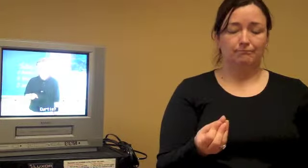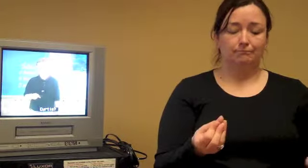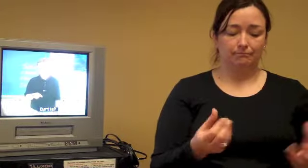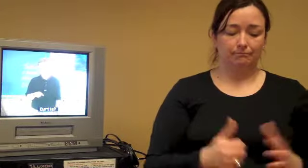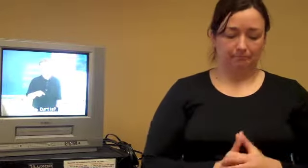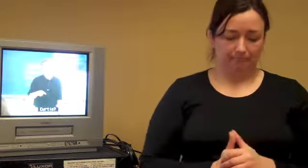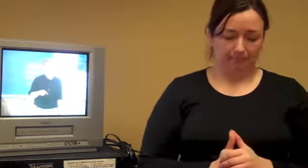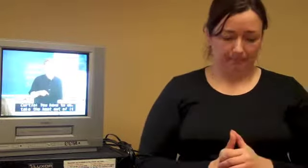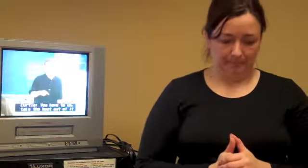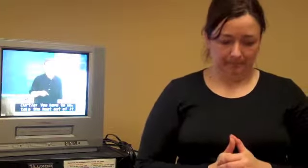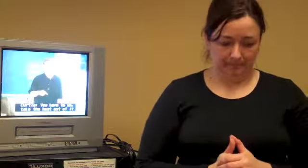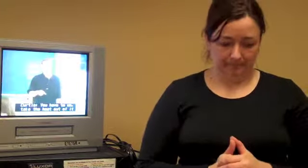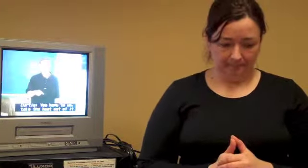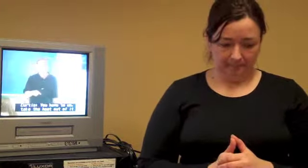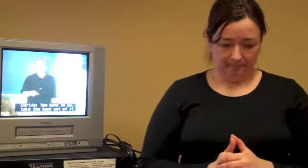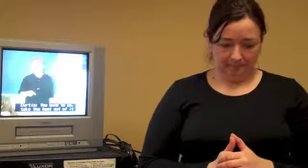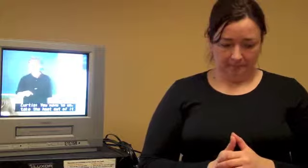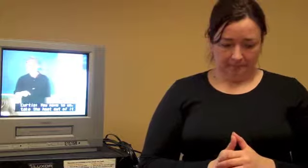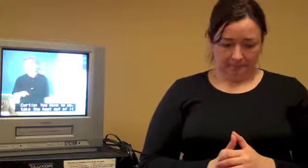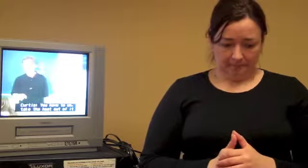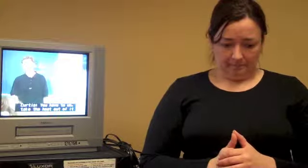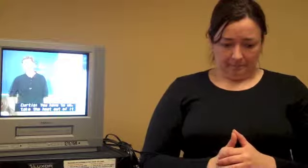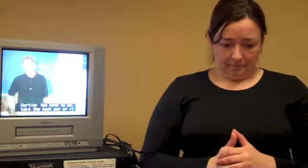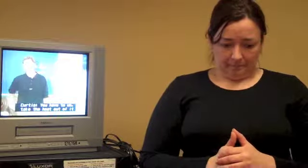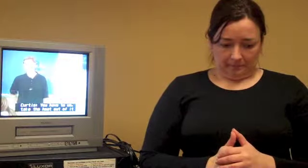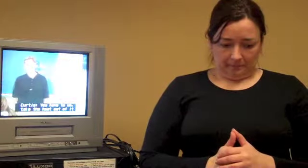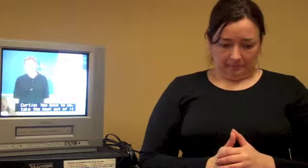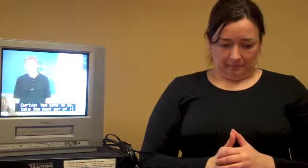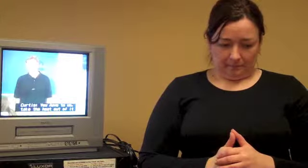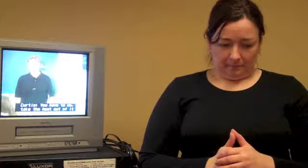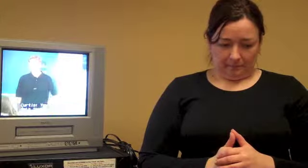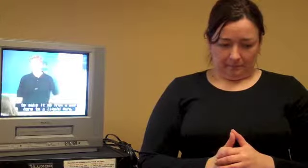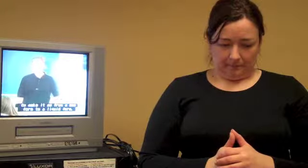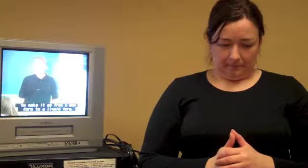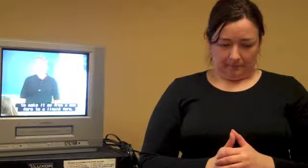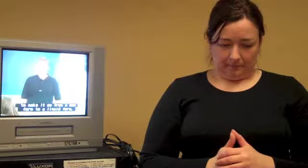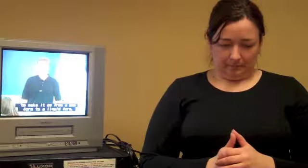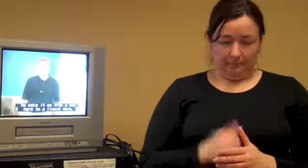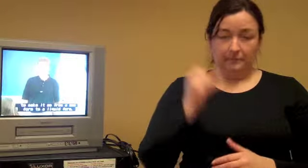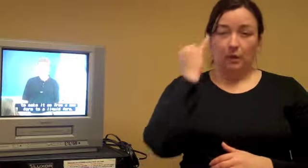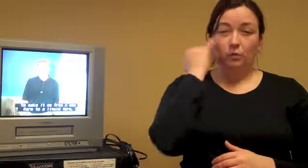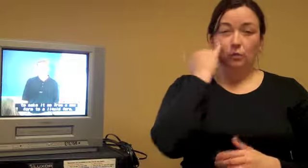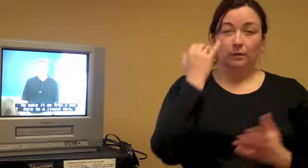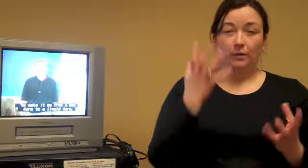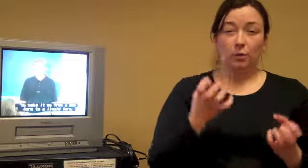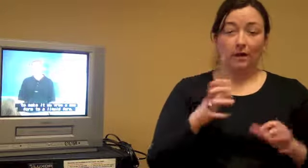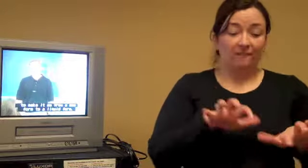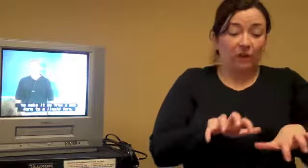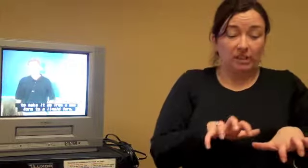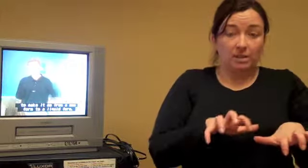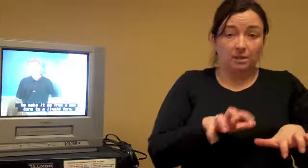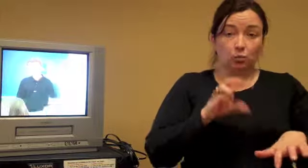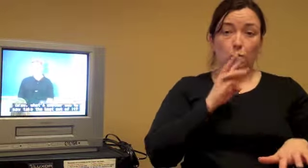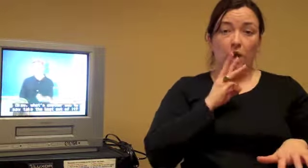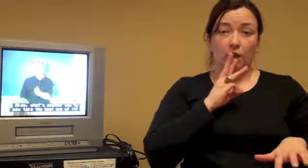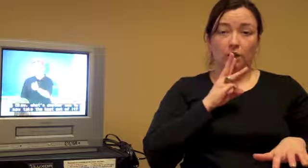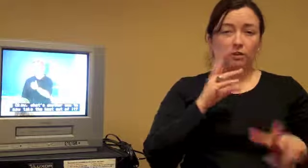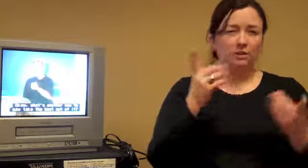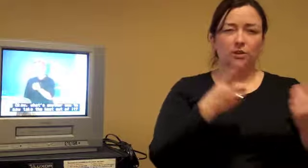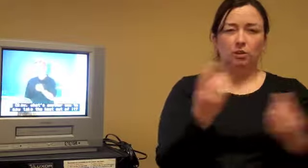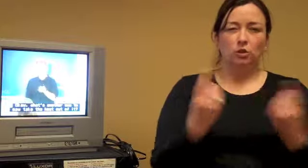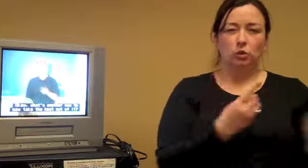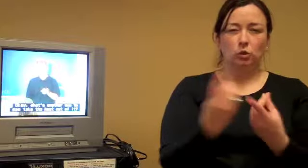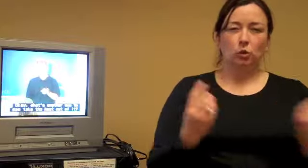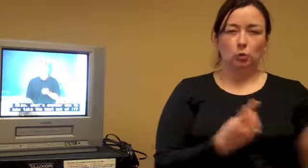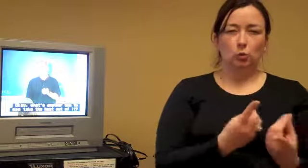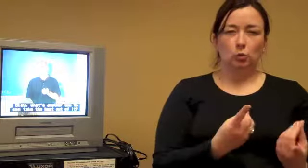Curtis? You have to take the heat out of it to make it go from a gas form to a liquid form. Okay, what's another way